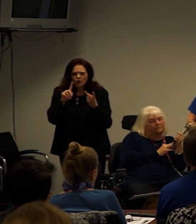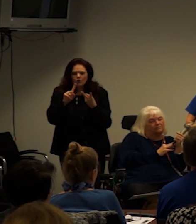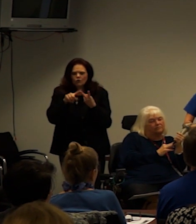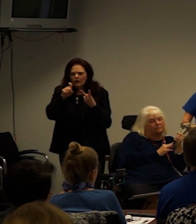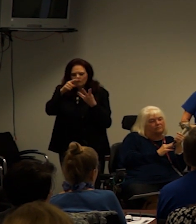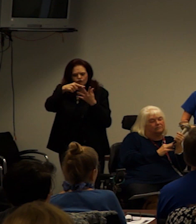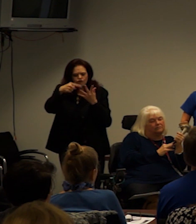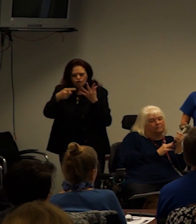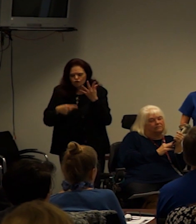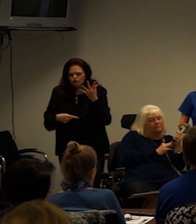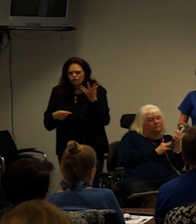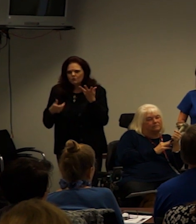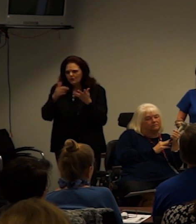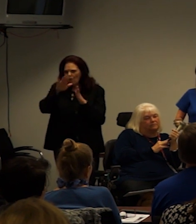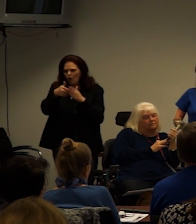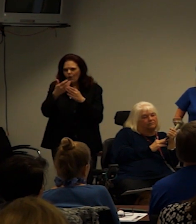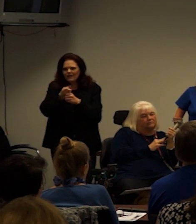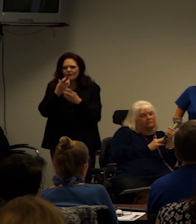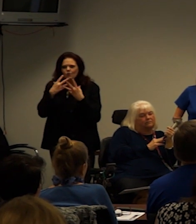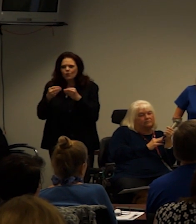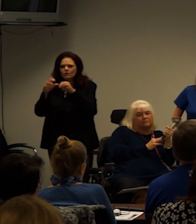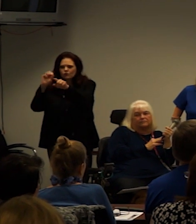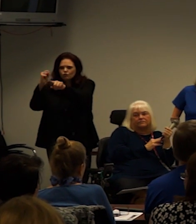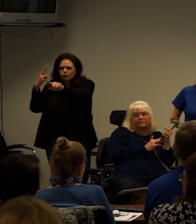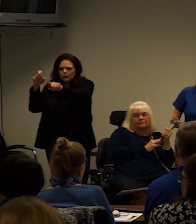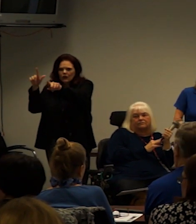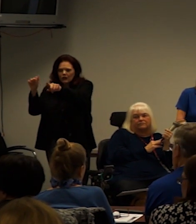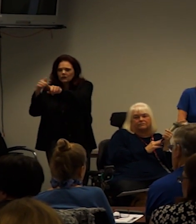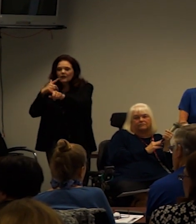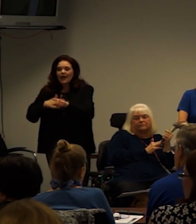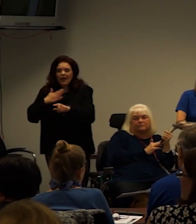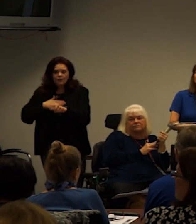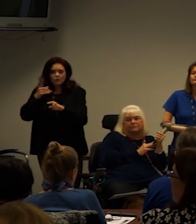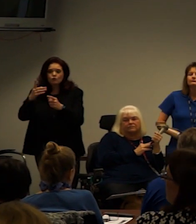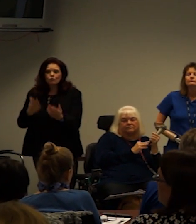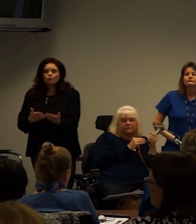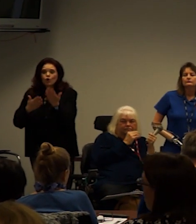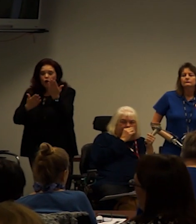this, because all of that stuff had gotten wet. Yes.